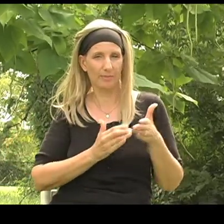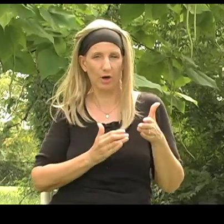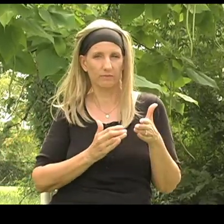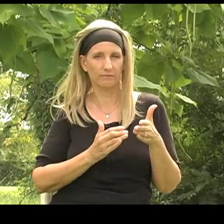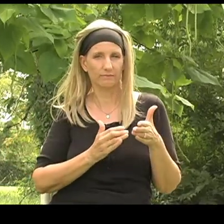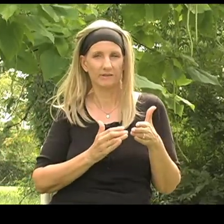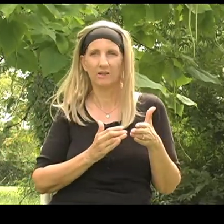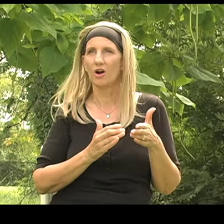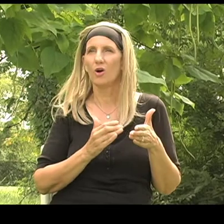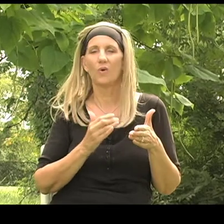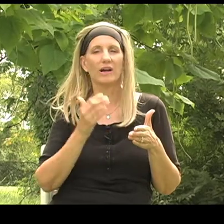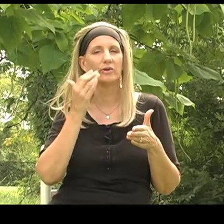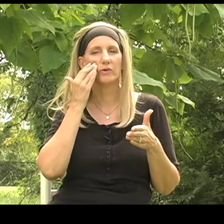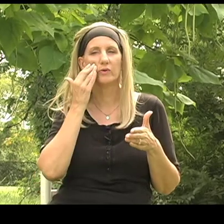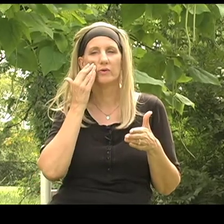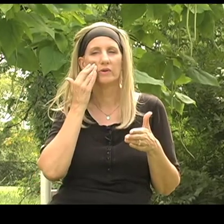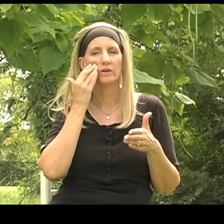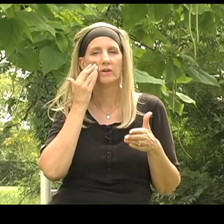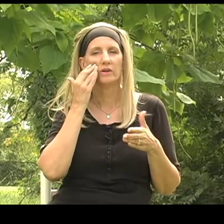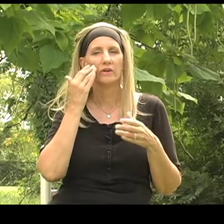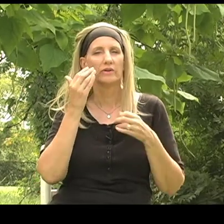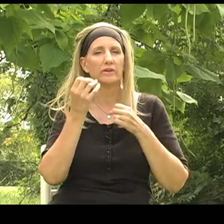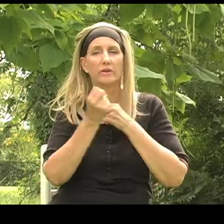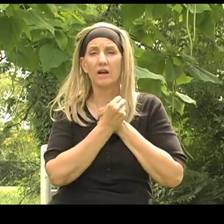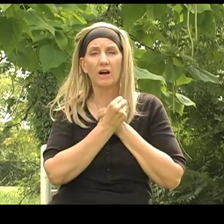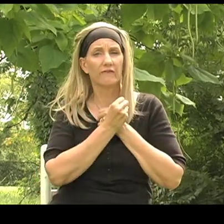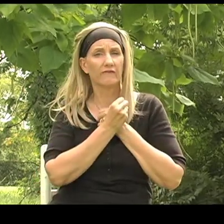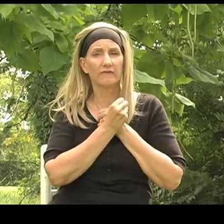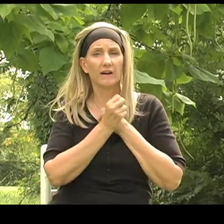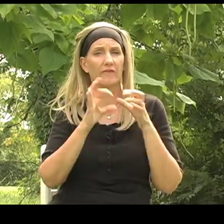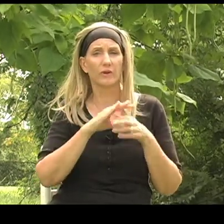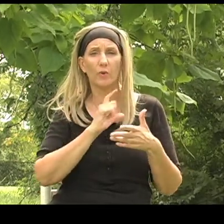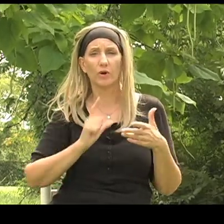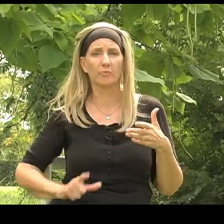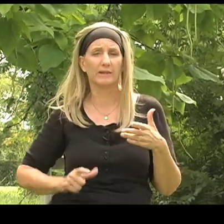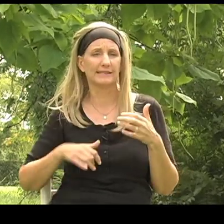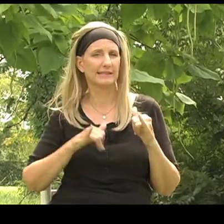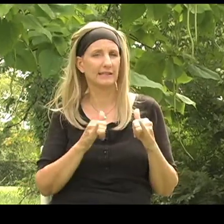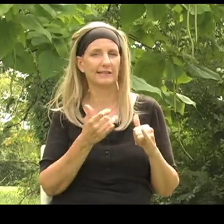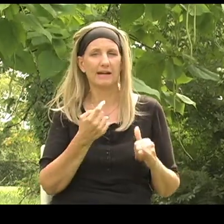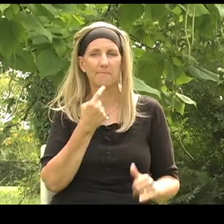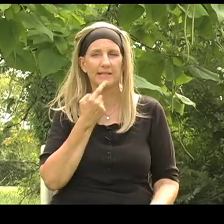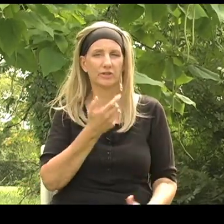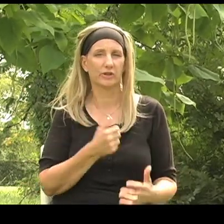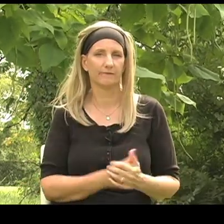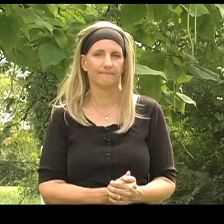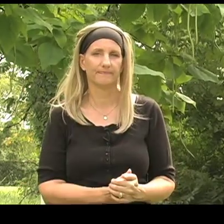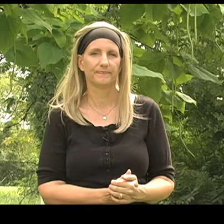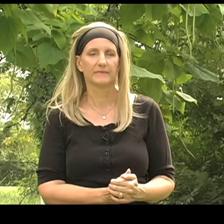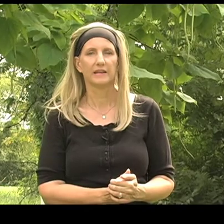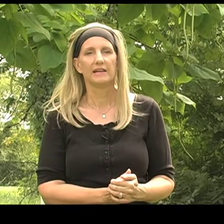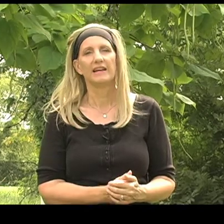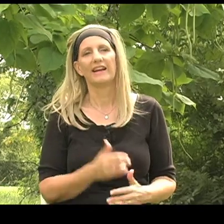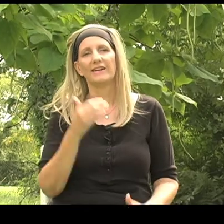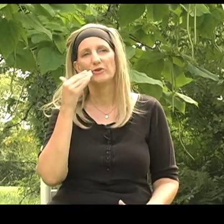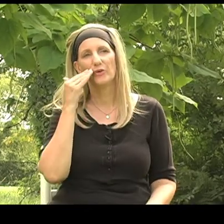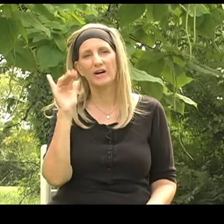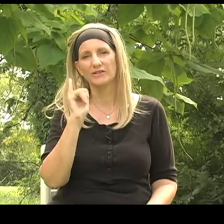part. Oh, I knew the love of the Lord, but still I missed her. And I knew also that